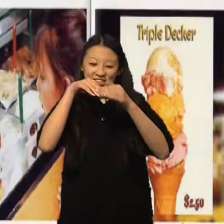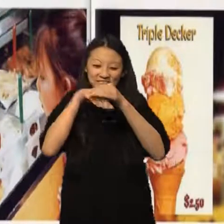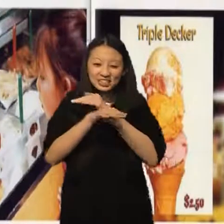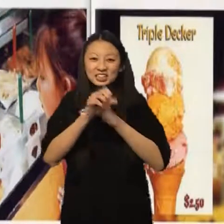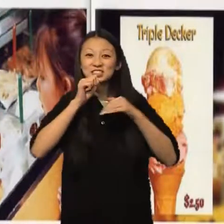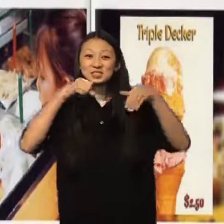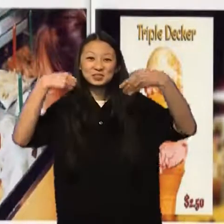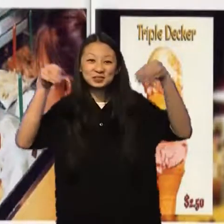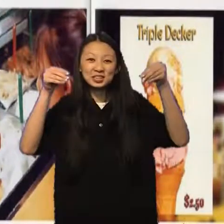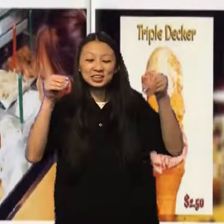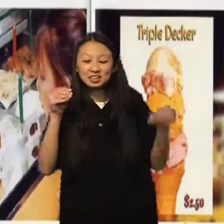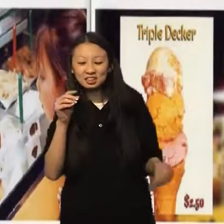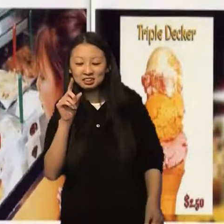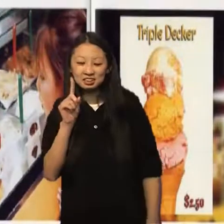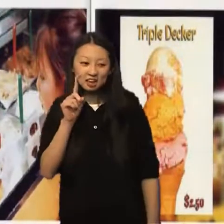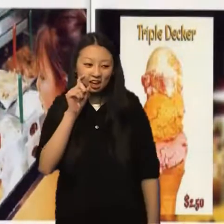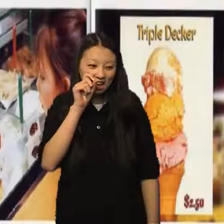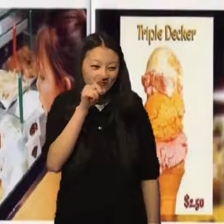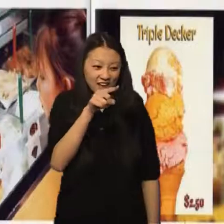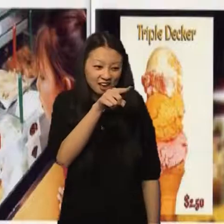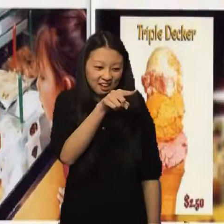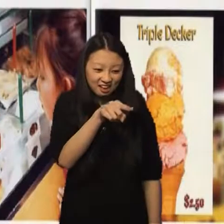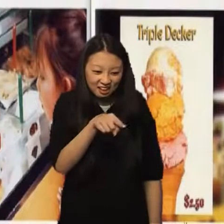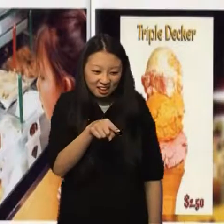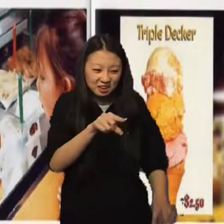The little girl goes into the ice cream store.